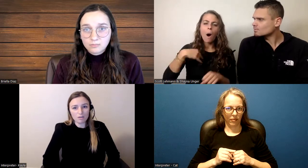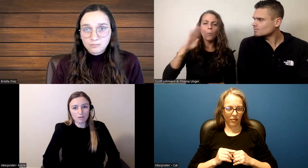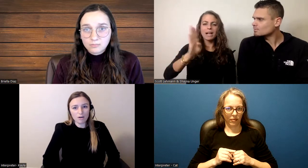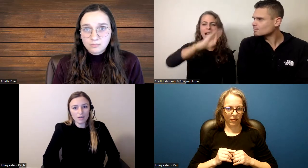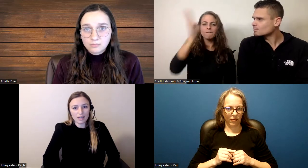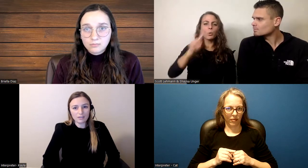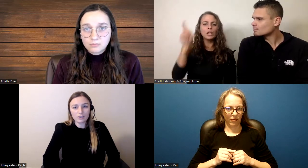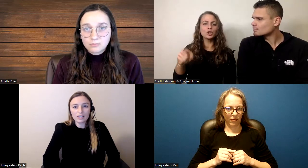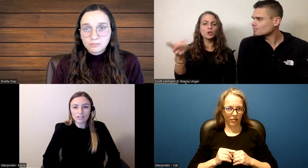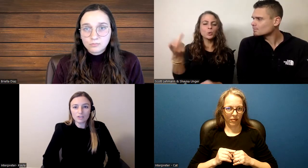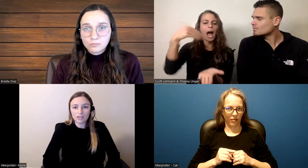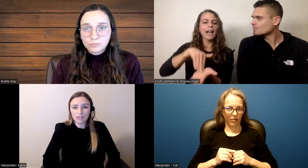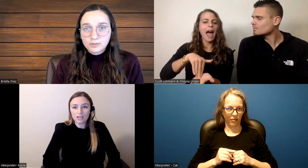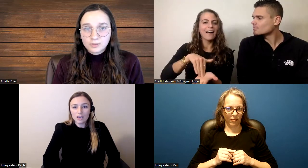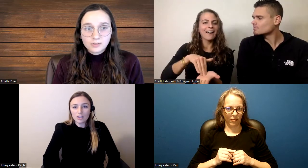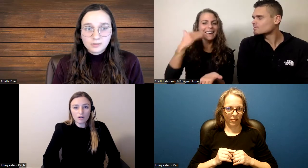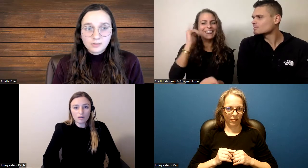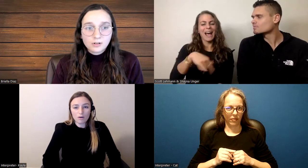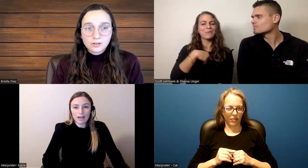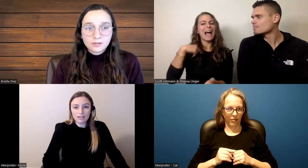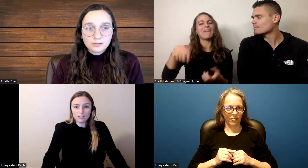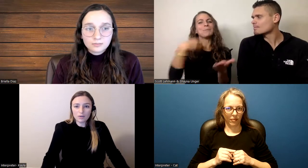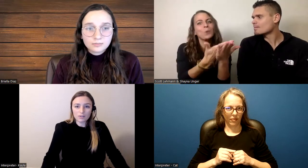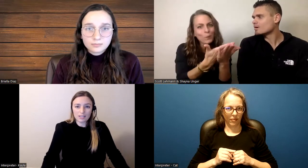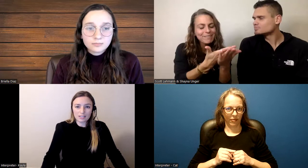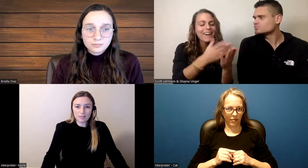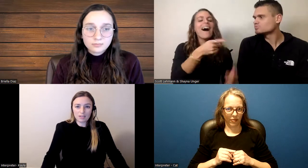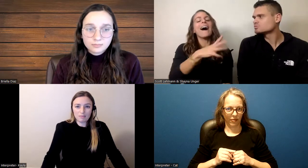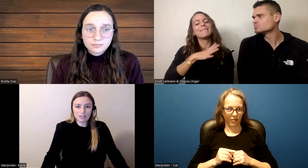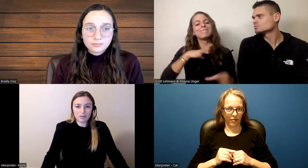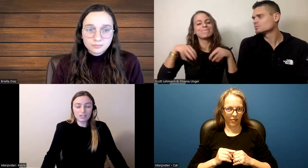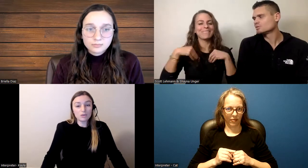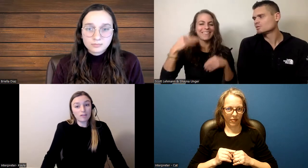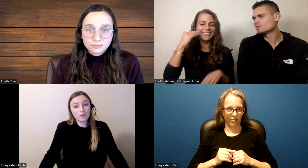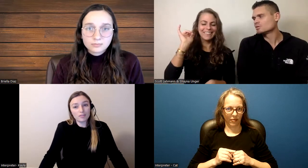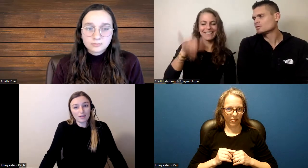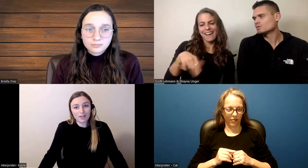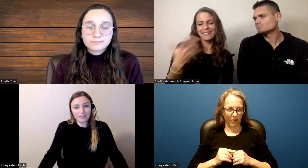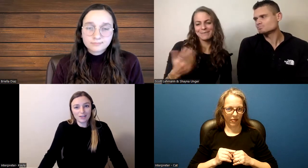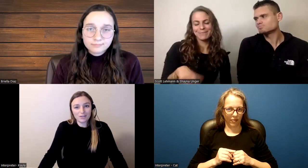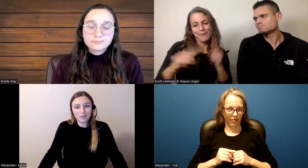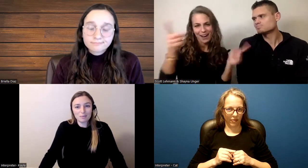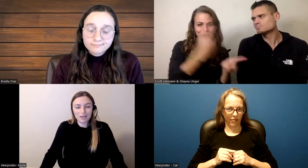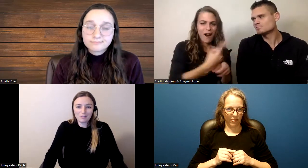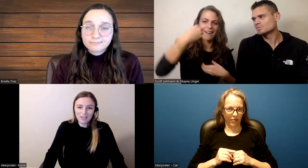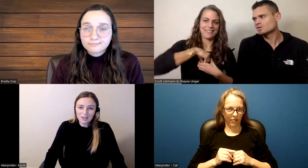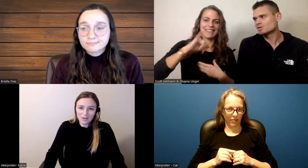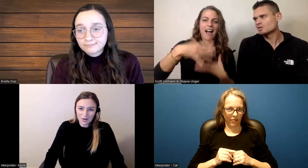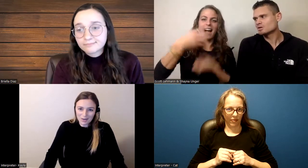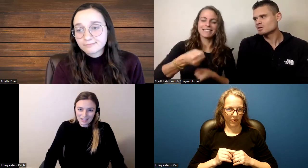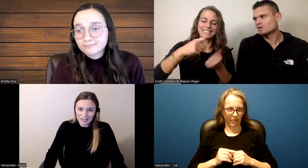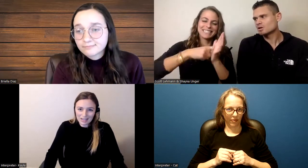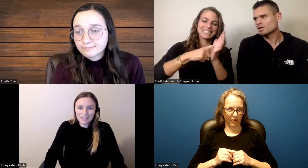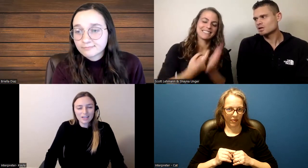oh, okay, I didn't realize that you could, you know, go ahead and do those things and make it so easy. You have proof now that that's fine, you can do it. But, you